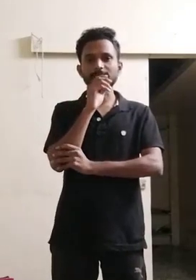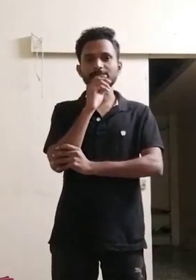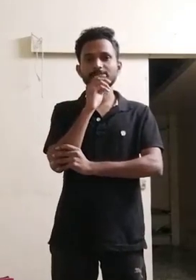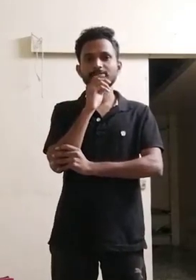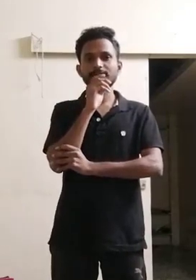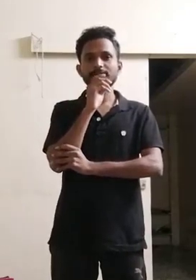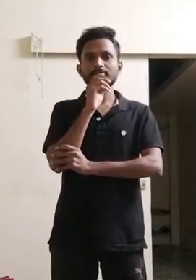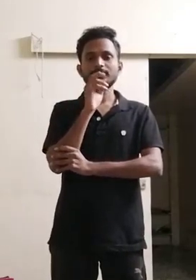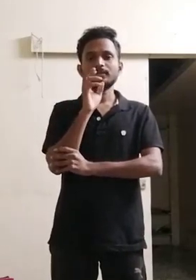processes.